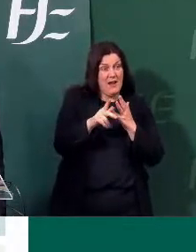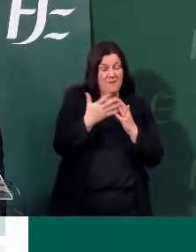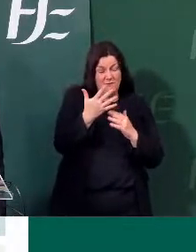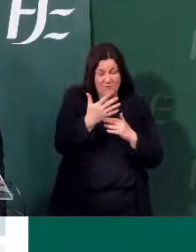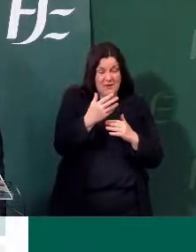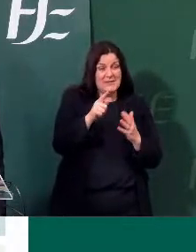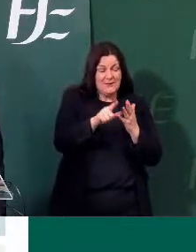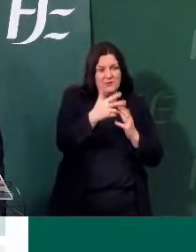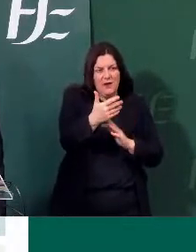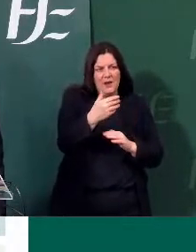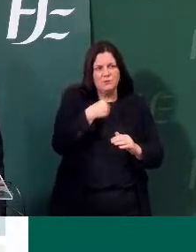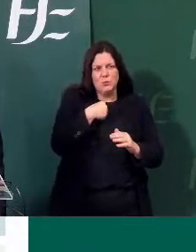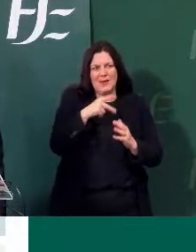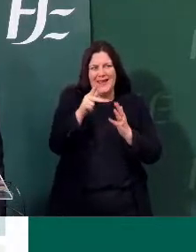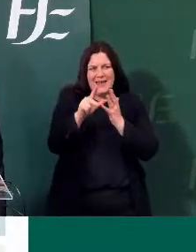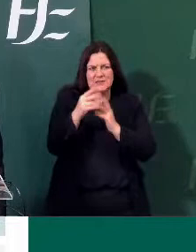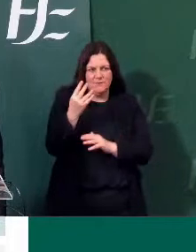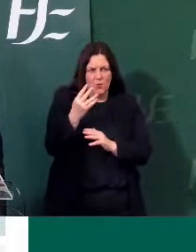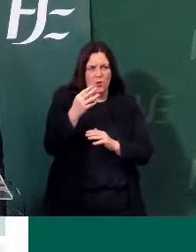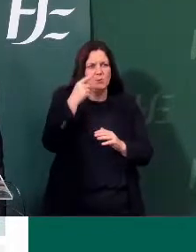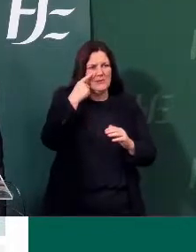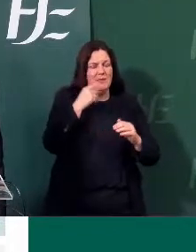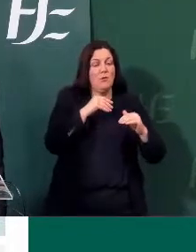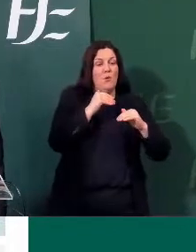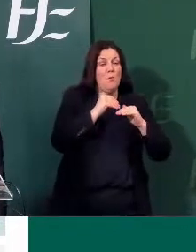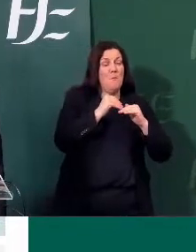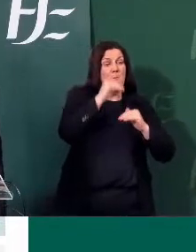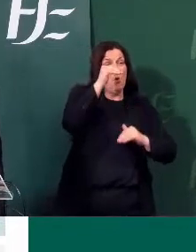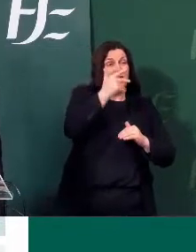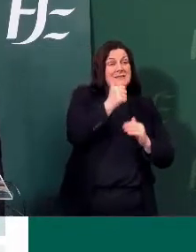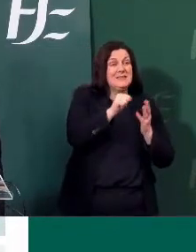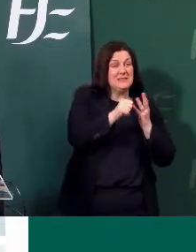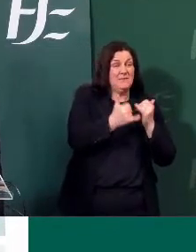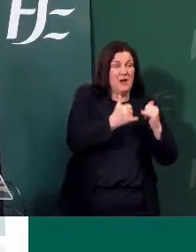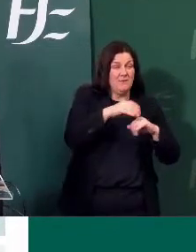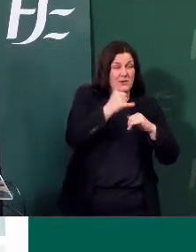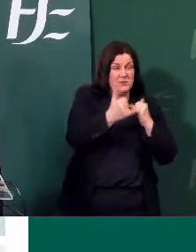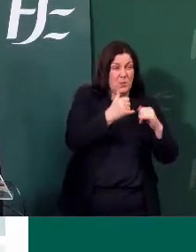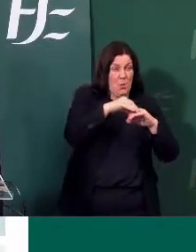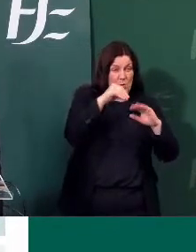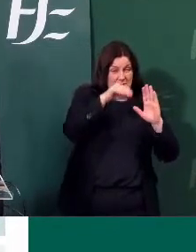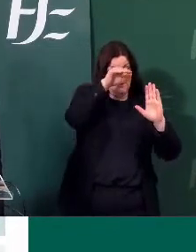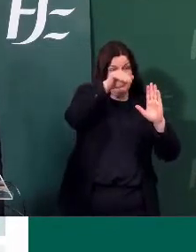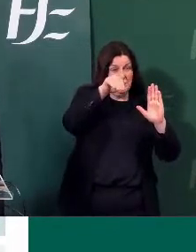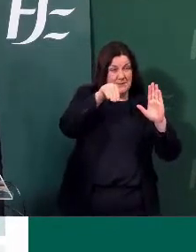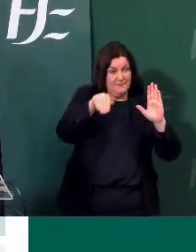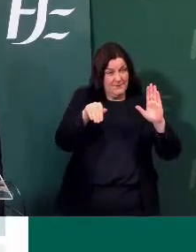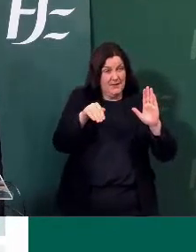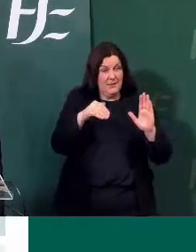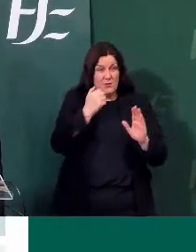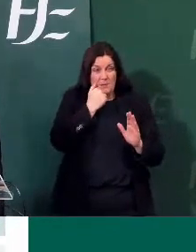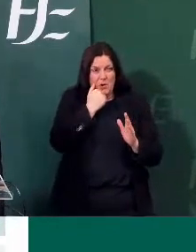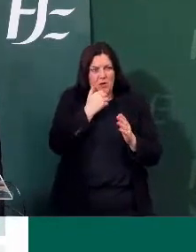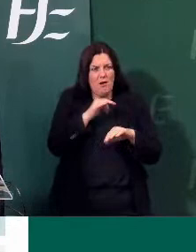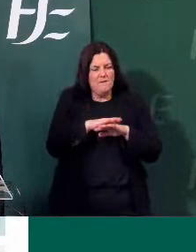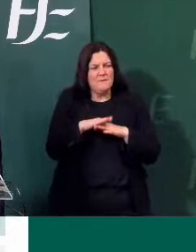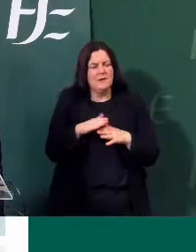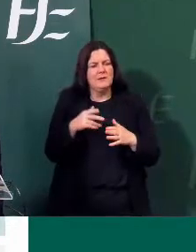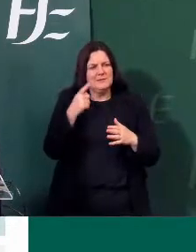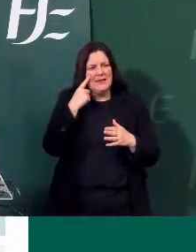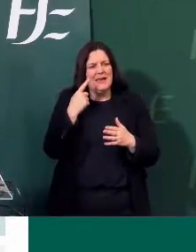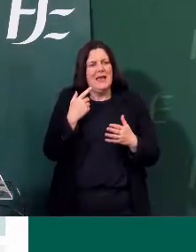So a dropping number of cases in those over 65, and as you go upwards in age, an even greater drop in